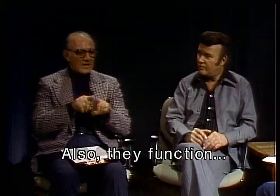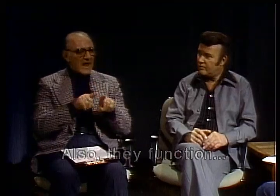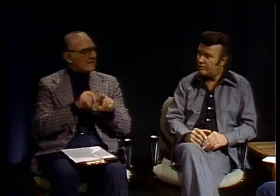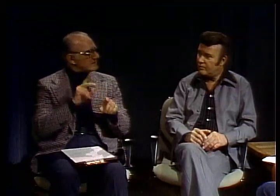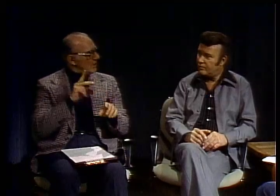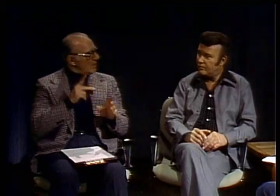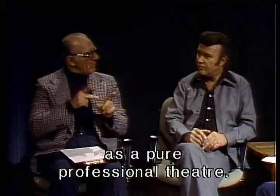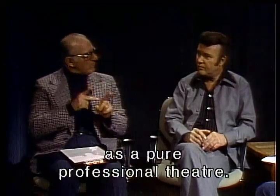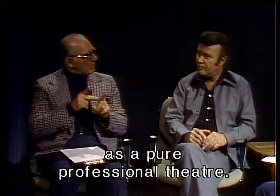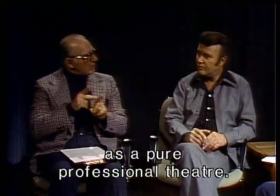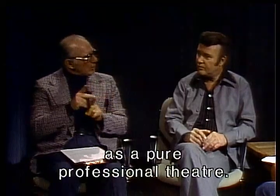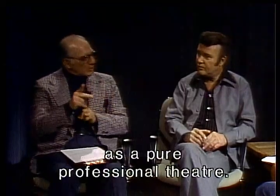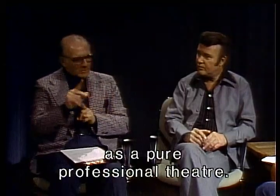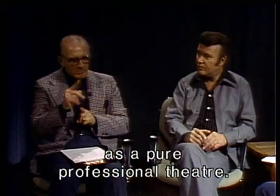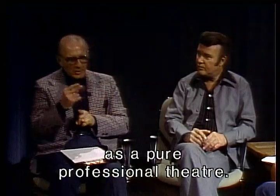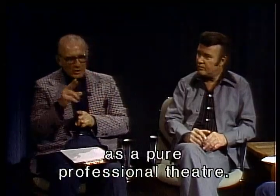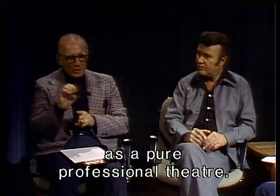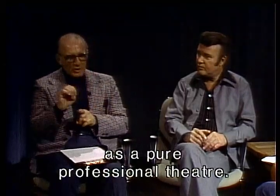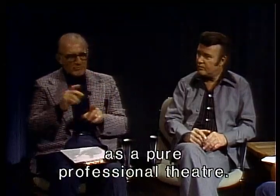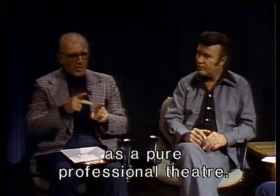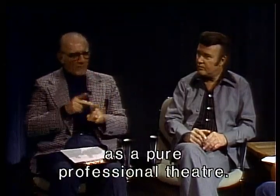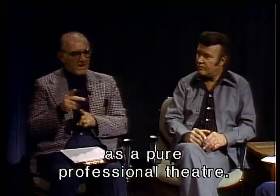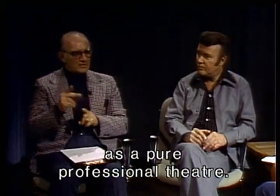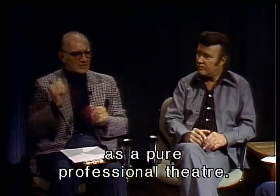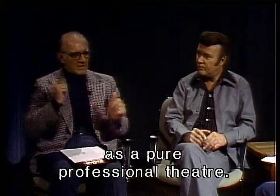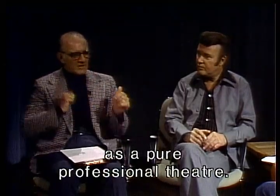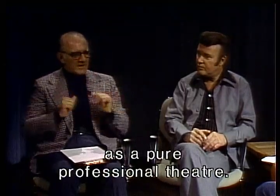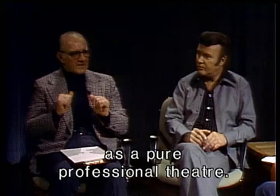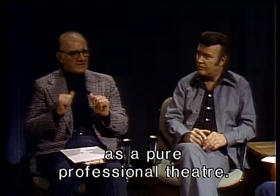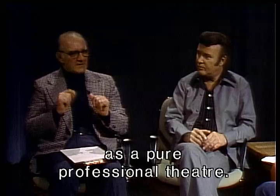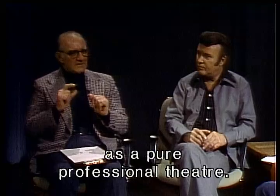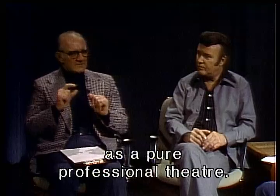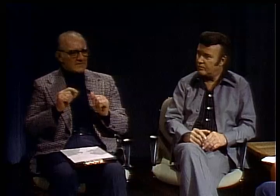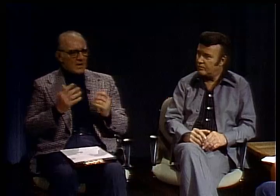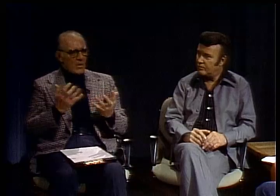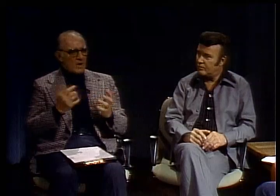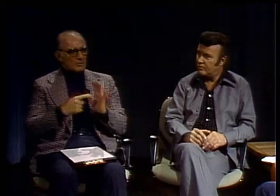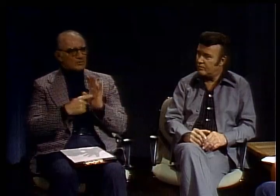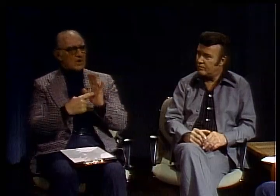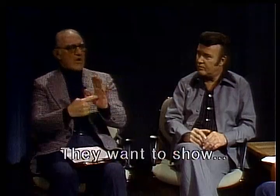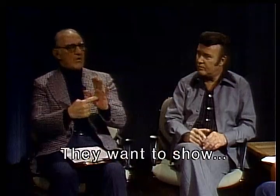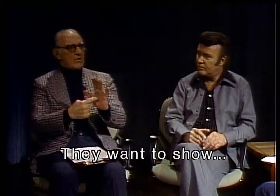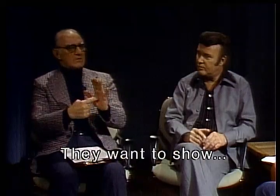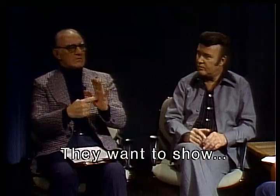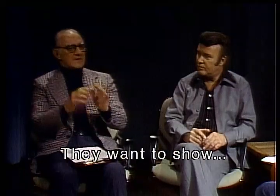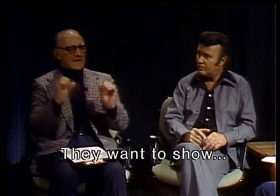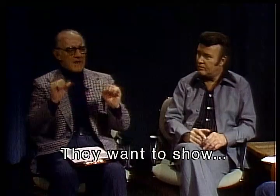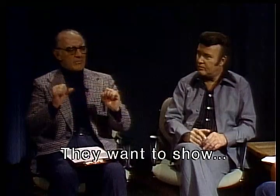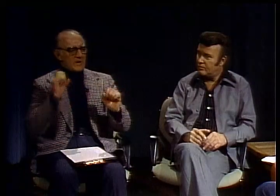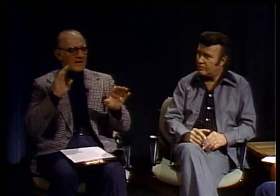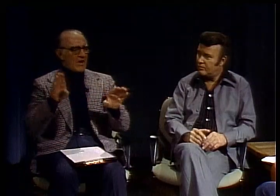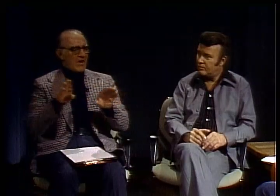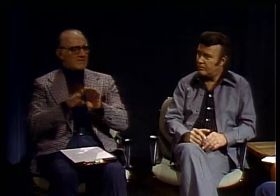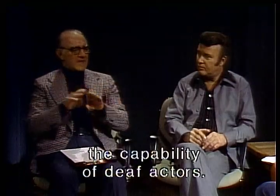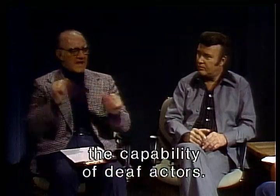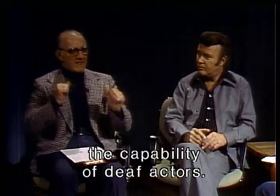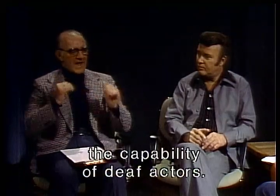as pure professional theater. They want to show the capability of deaf